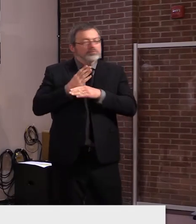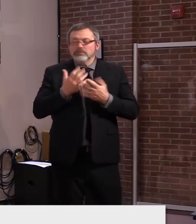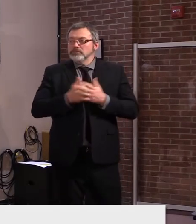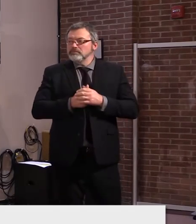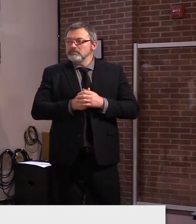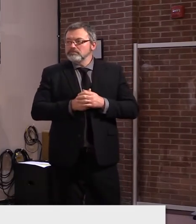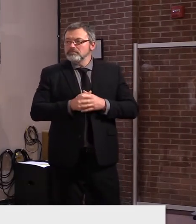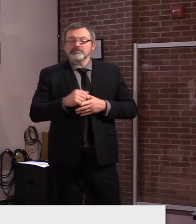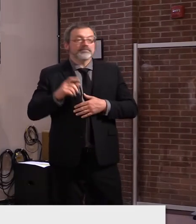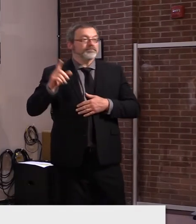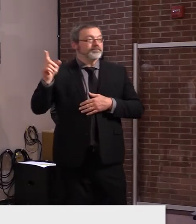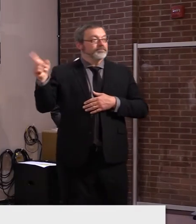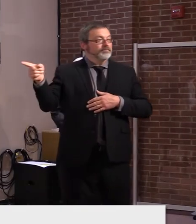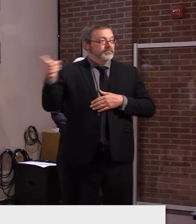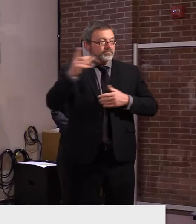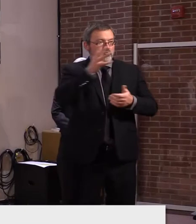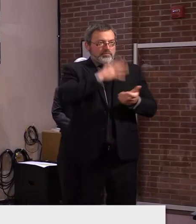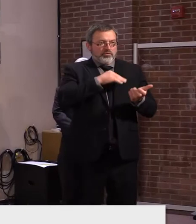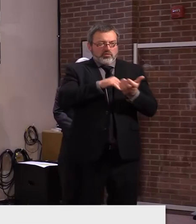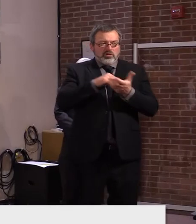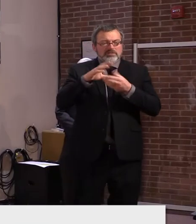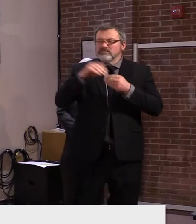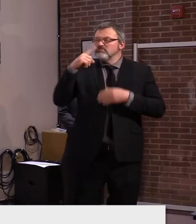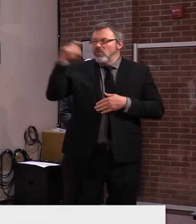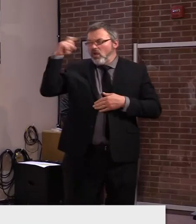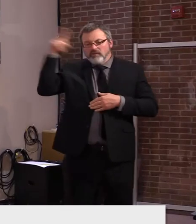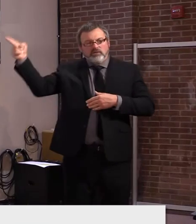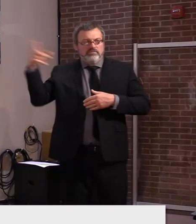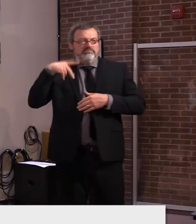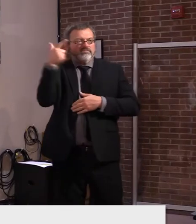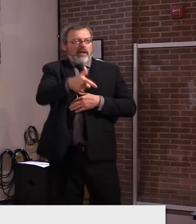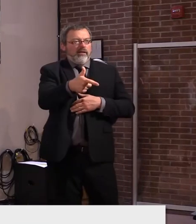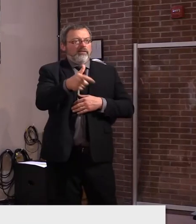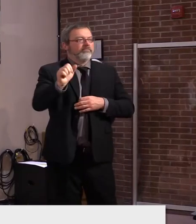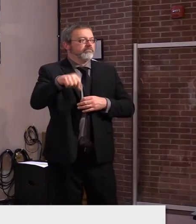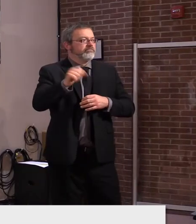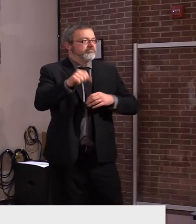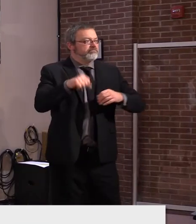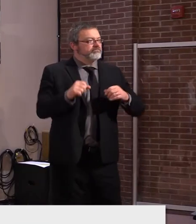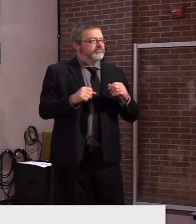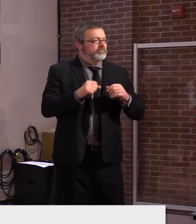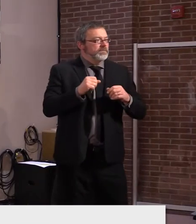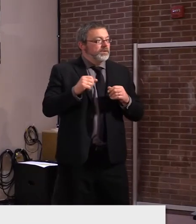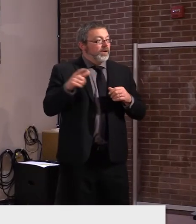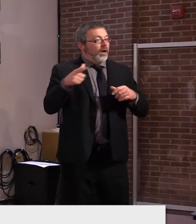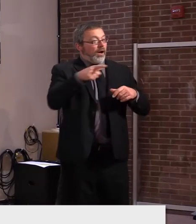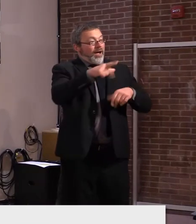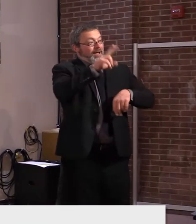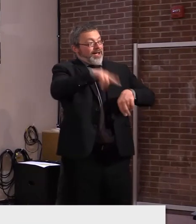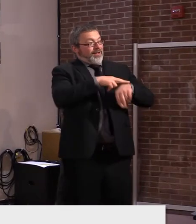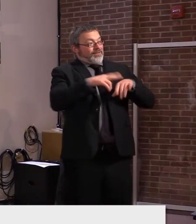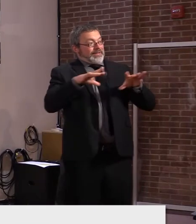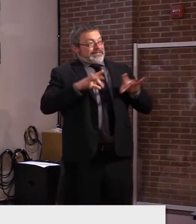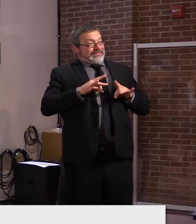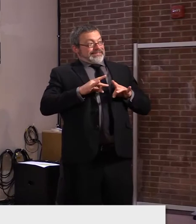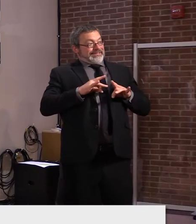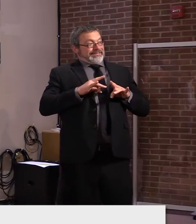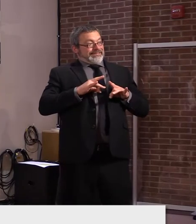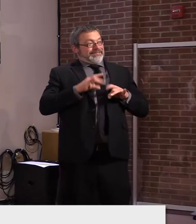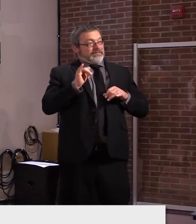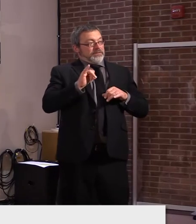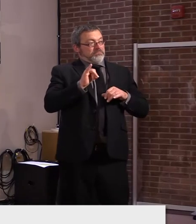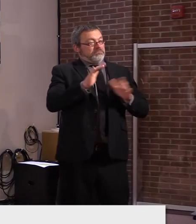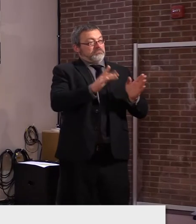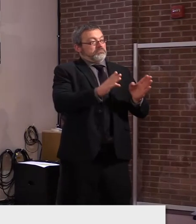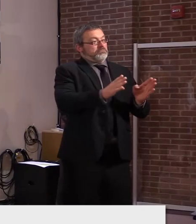The governor's right. The data shows that the immunity that you get from being fully vaccinated is not only